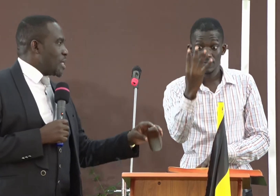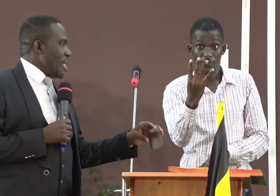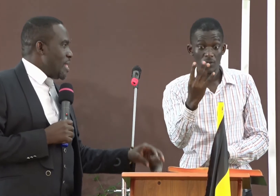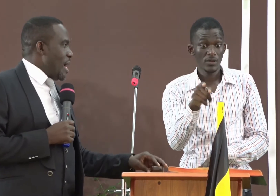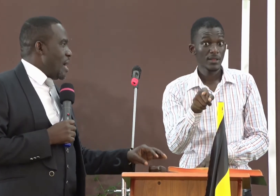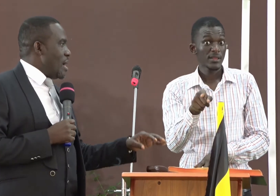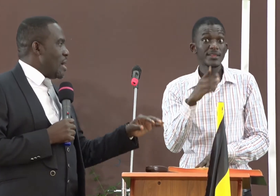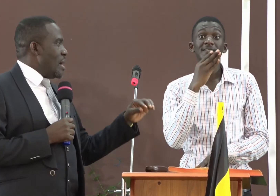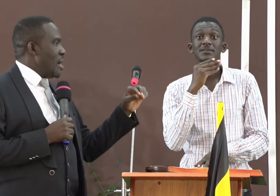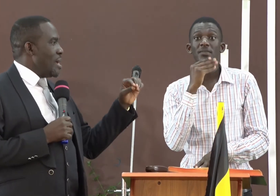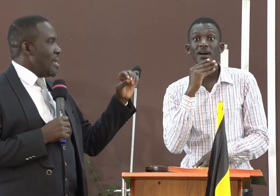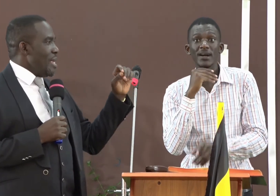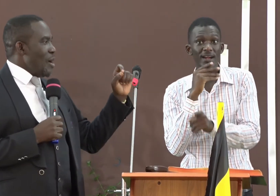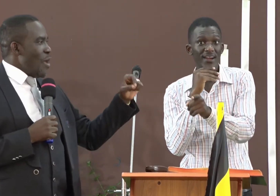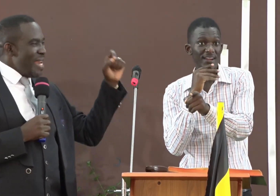Onono yomusajja